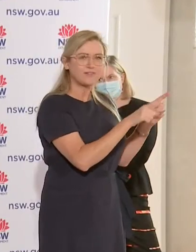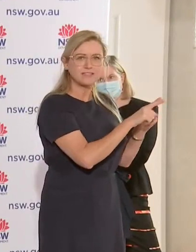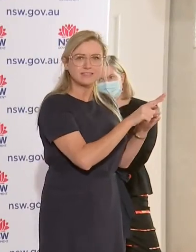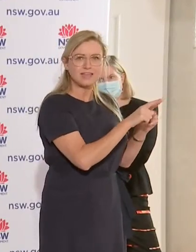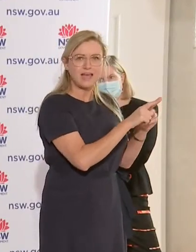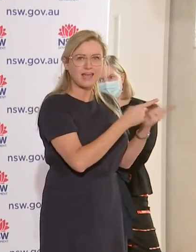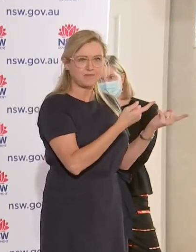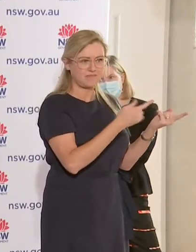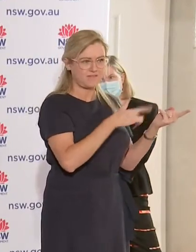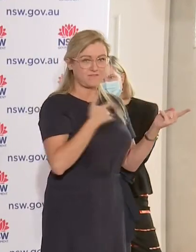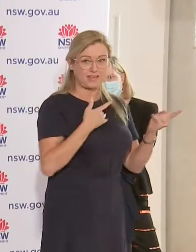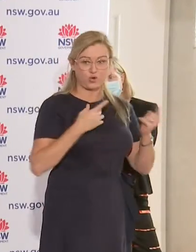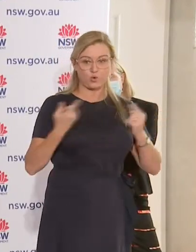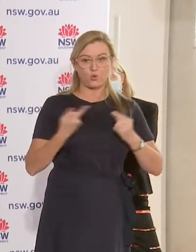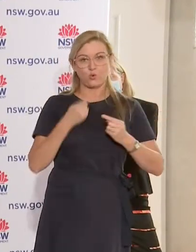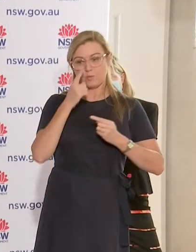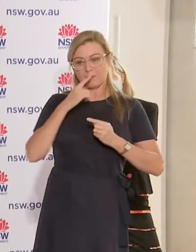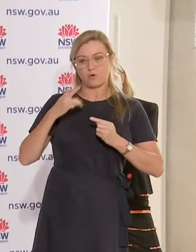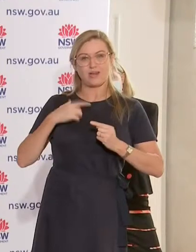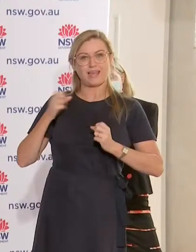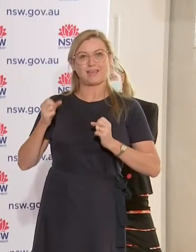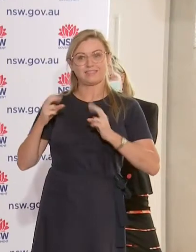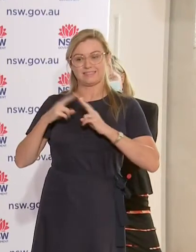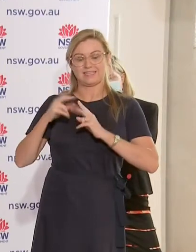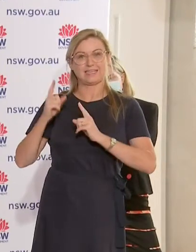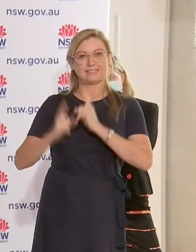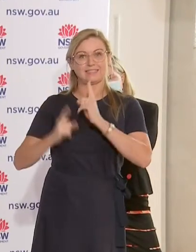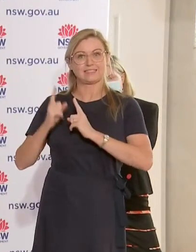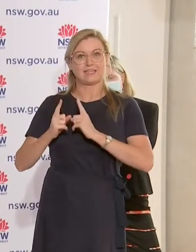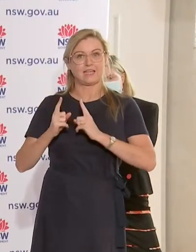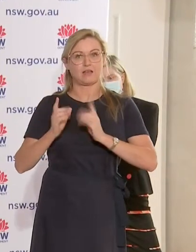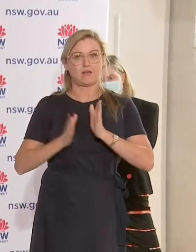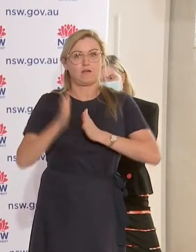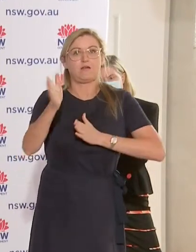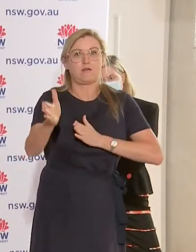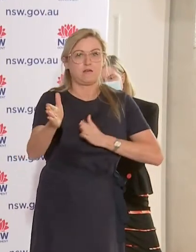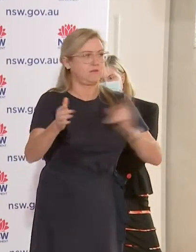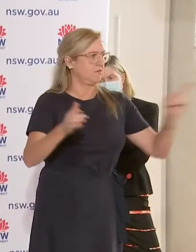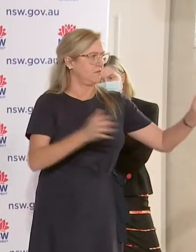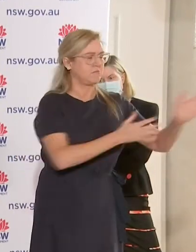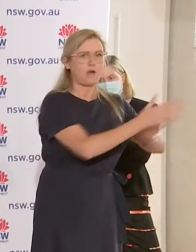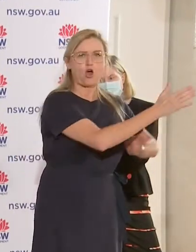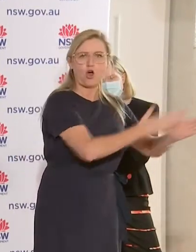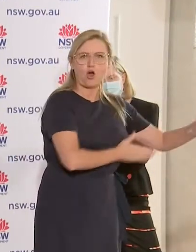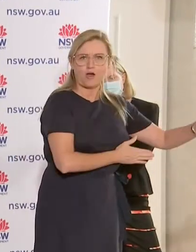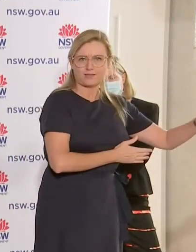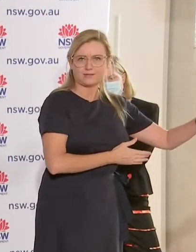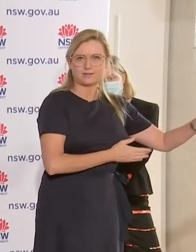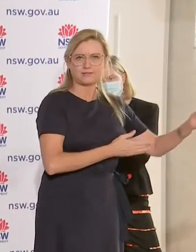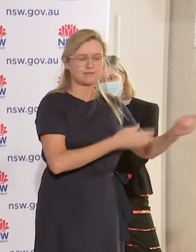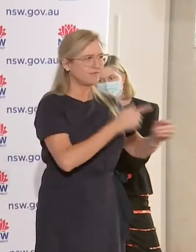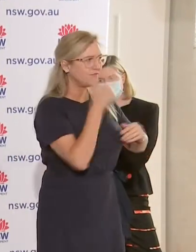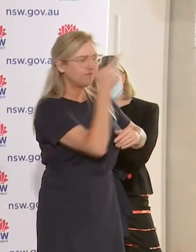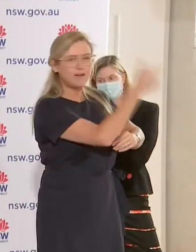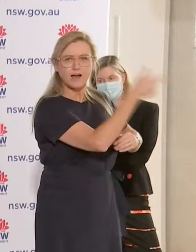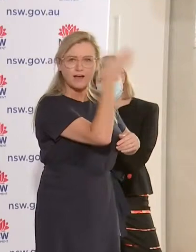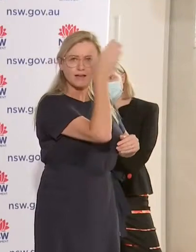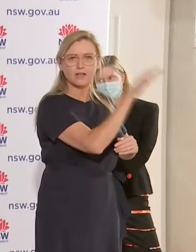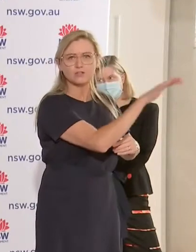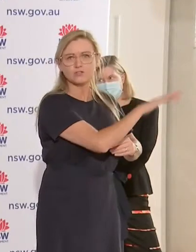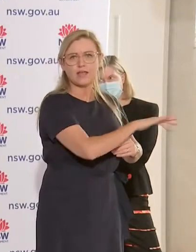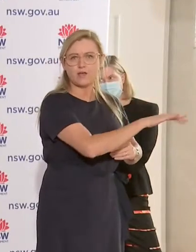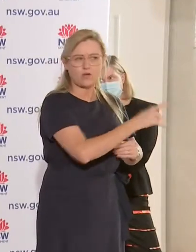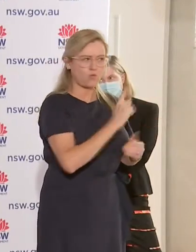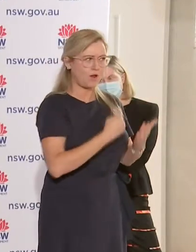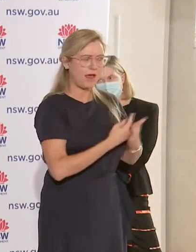New South Wales, or Indigenous kids in country New South Wales, or anyone that is falling through the cracks in a more remote area of